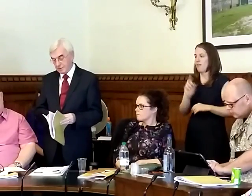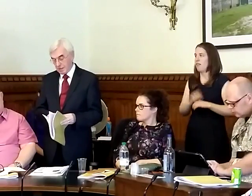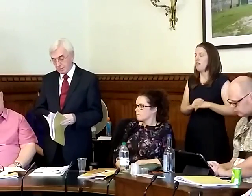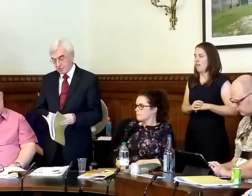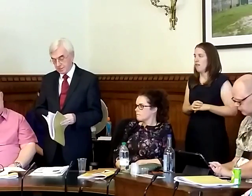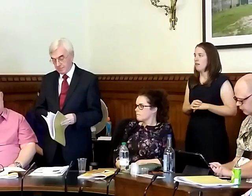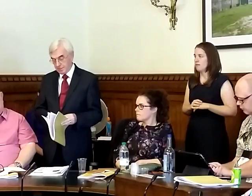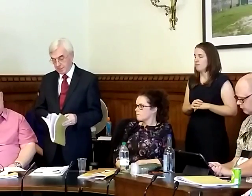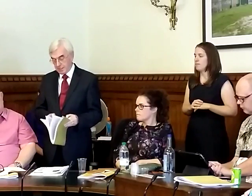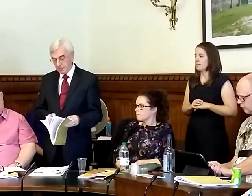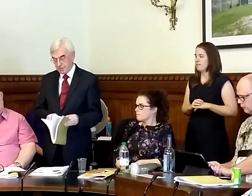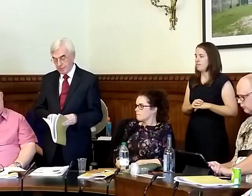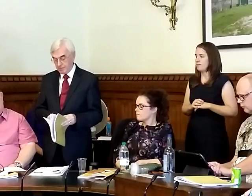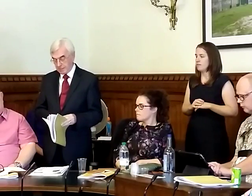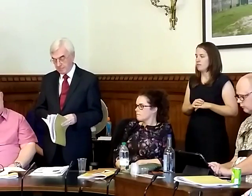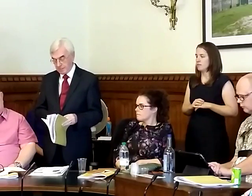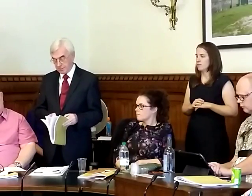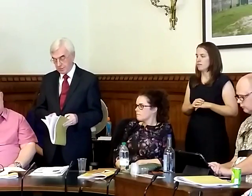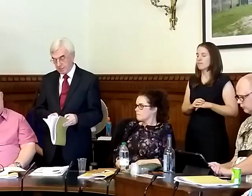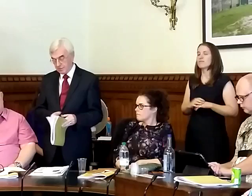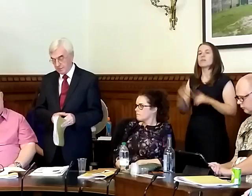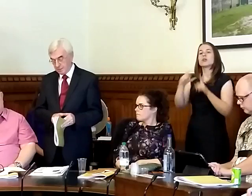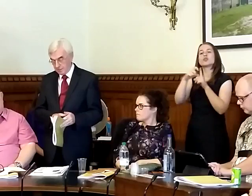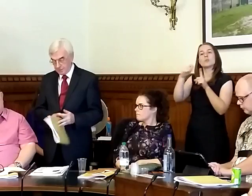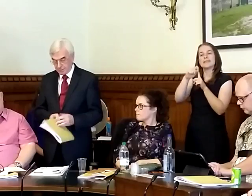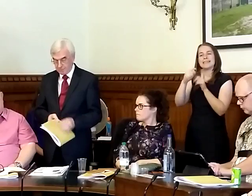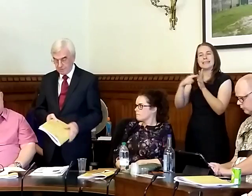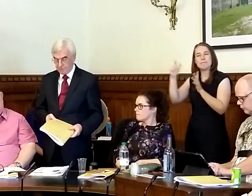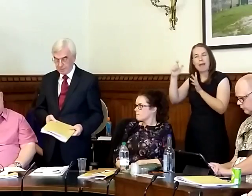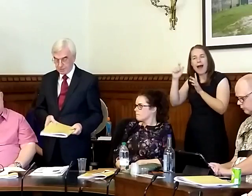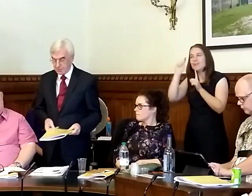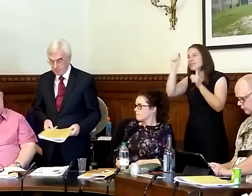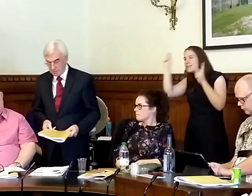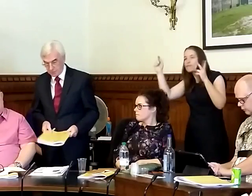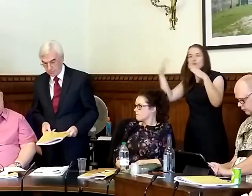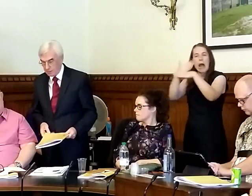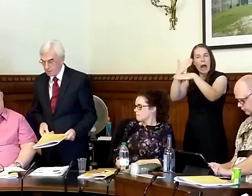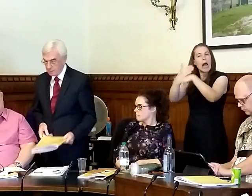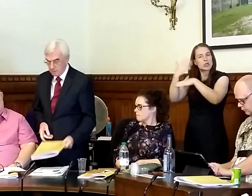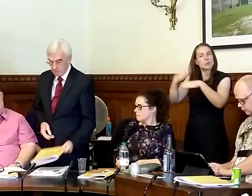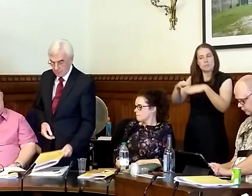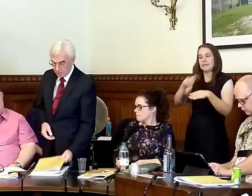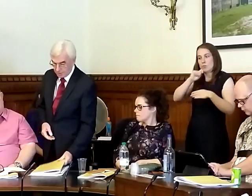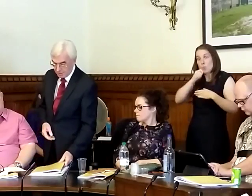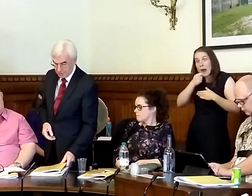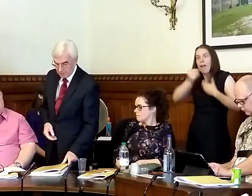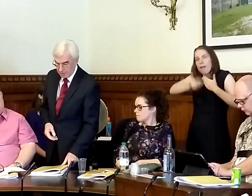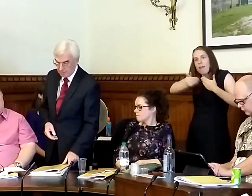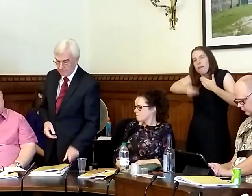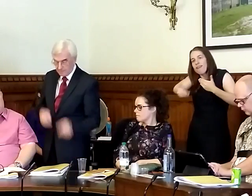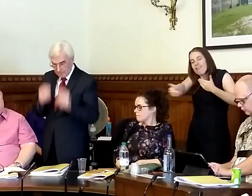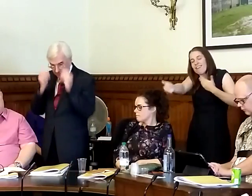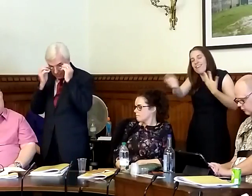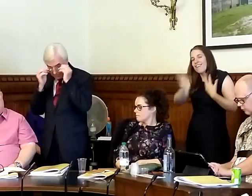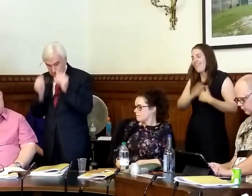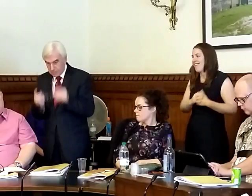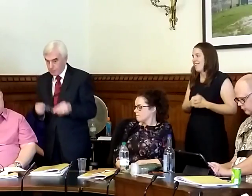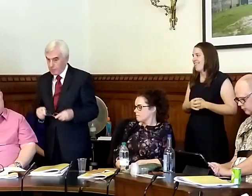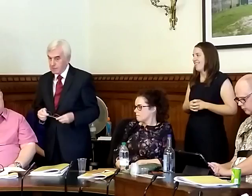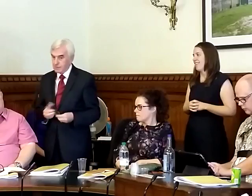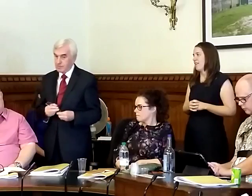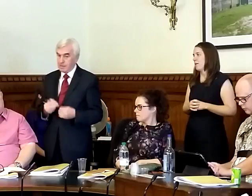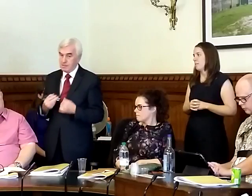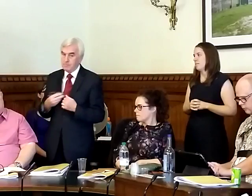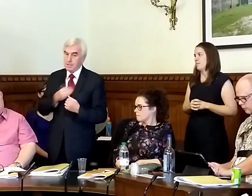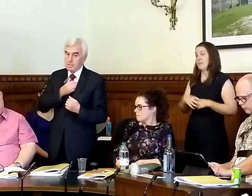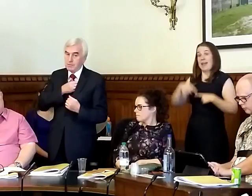There are a number of other actions that will be taken by DPAC, the Black Triangle, and others over this next week, because